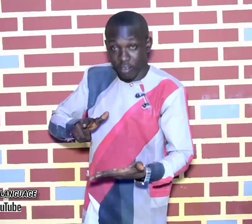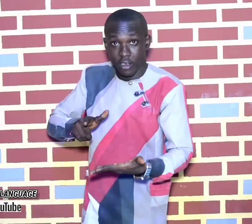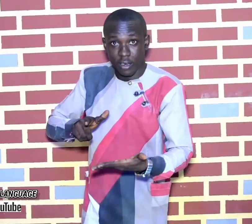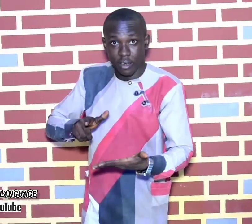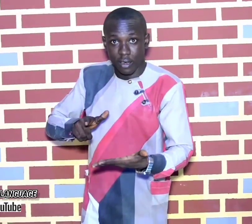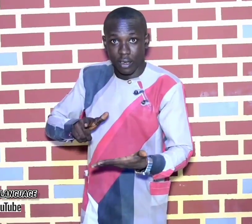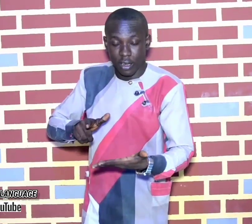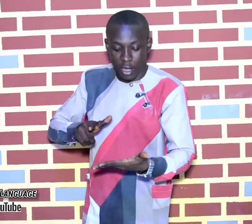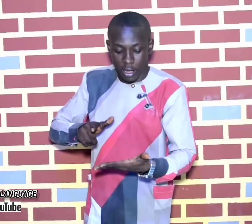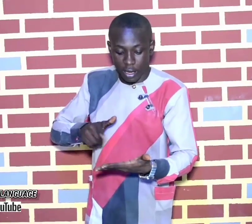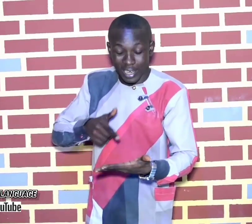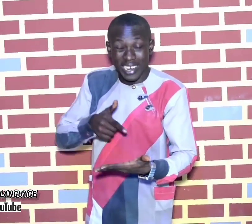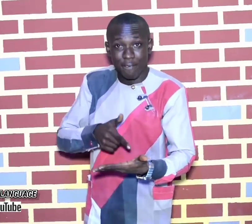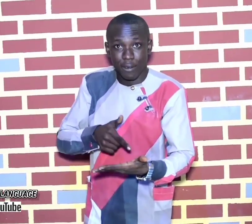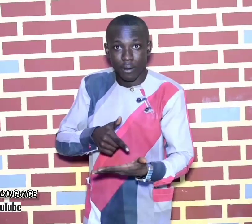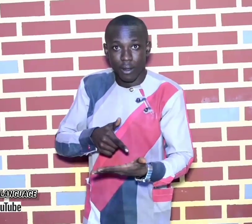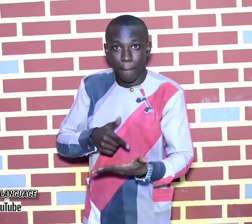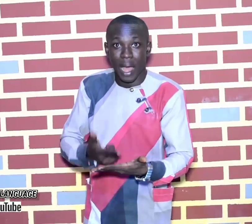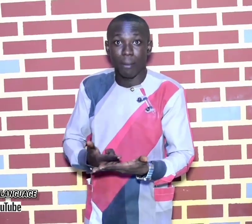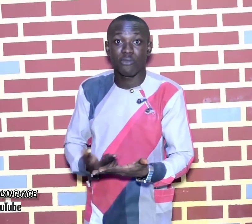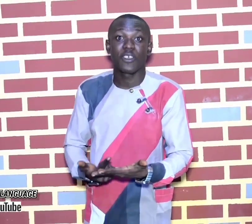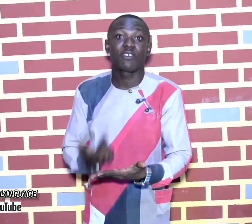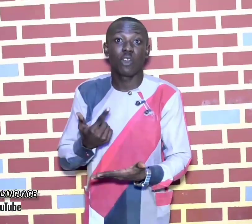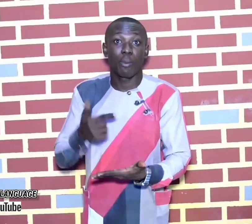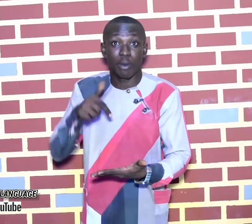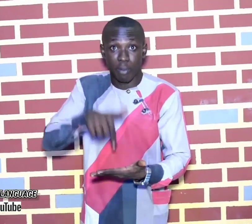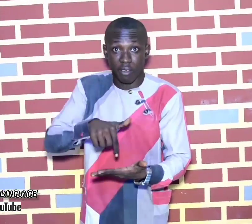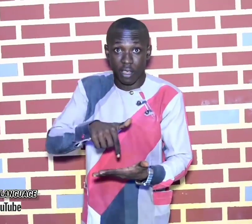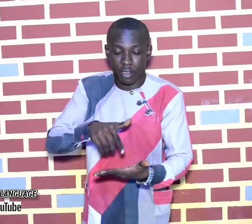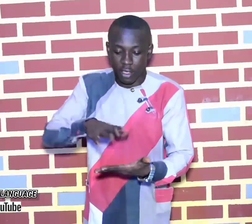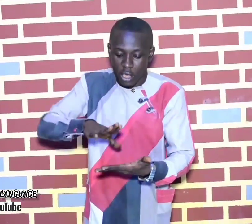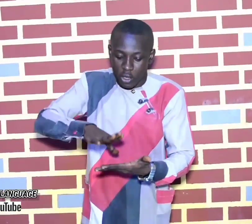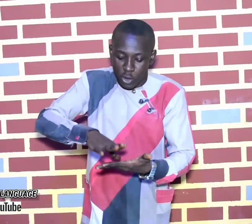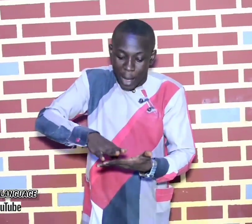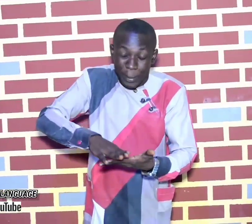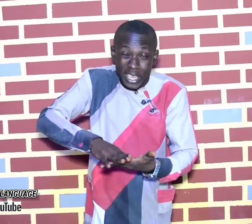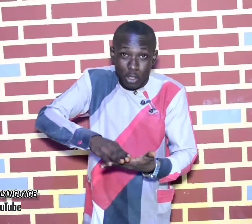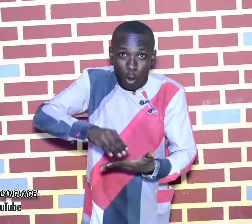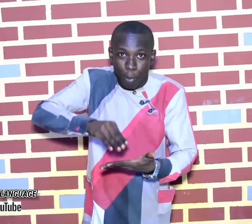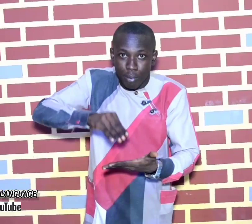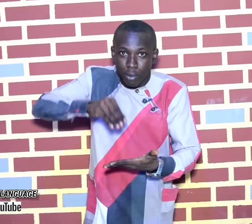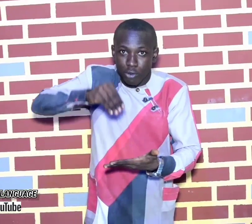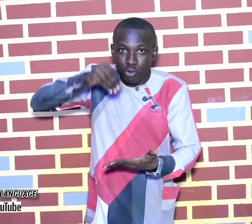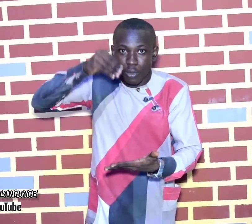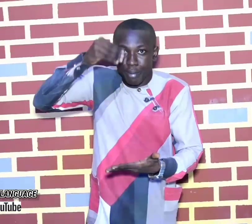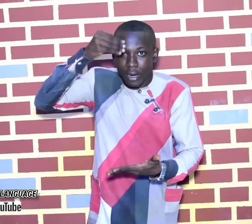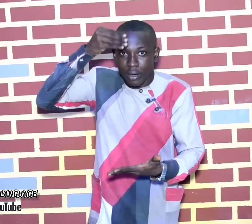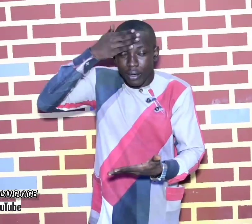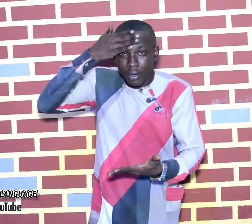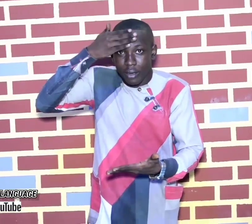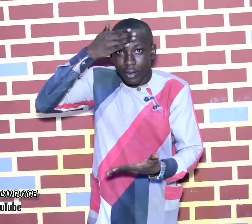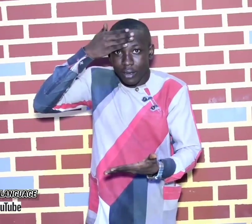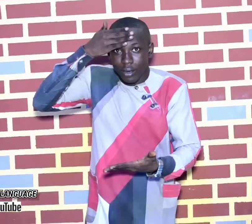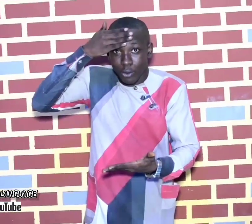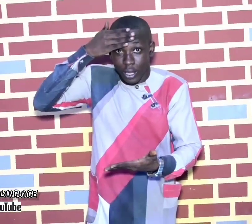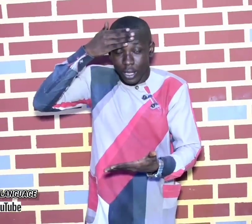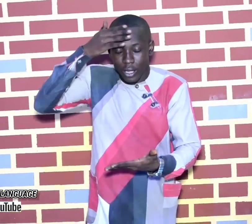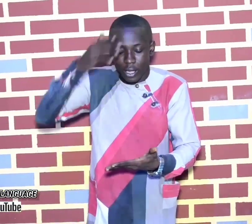represent the left palms facing up represent. You now pick it up to the brain. Okay,